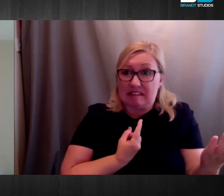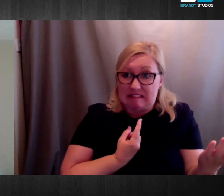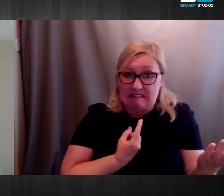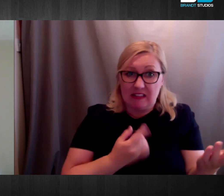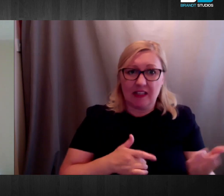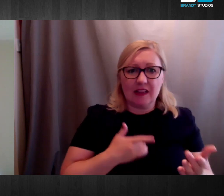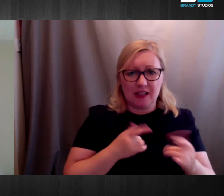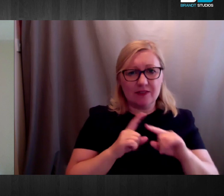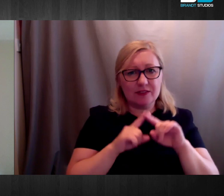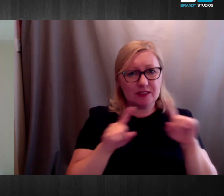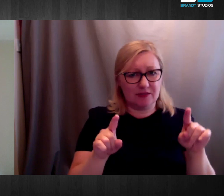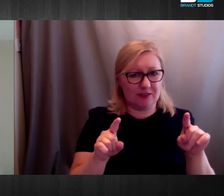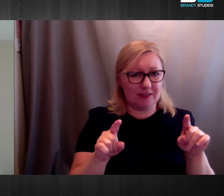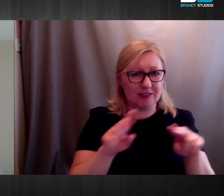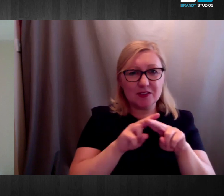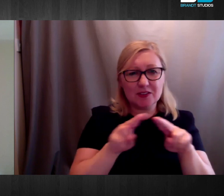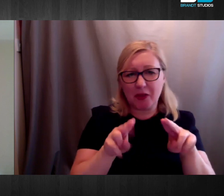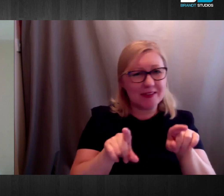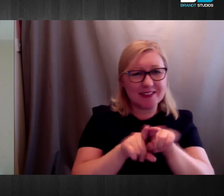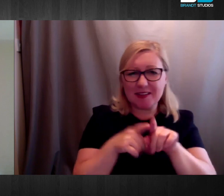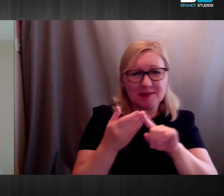to. And